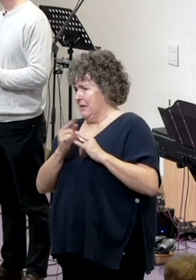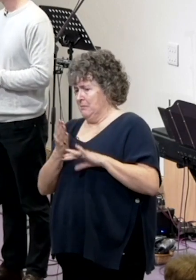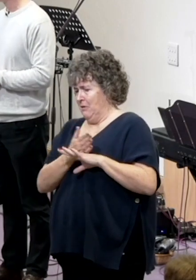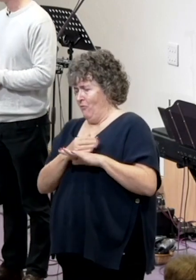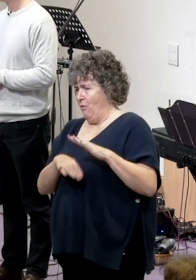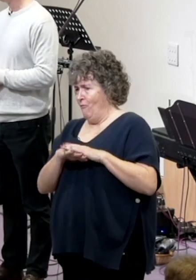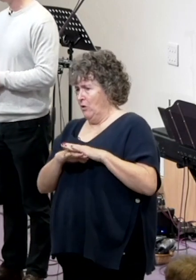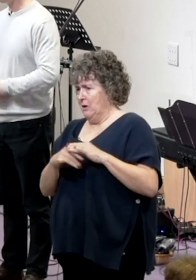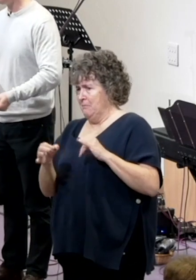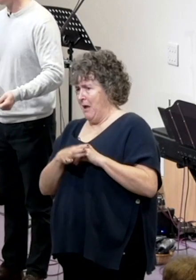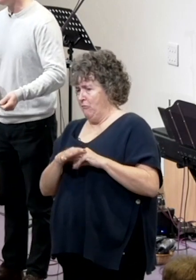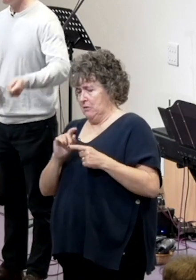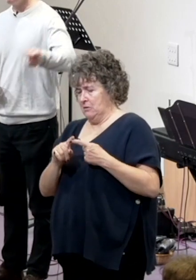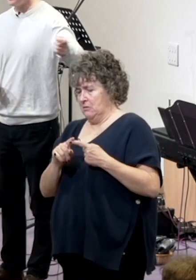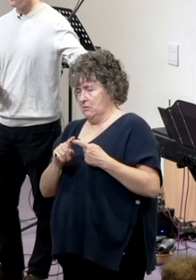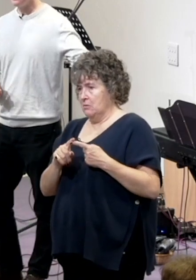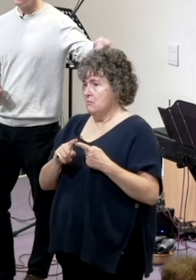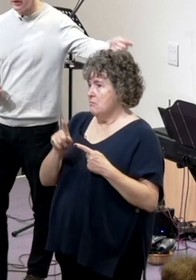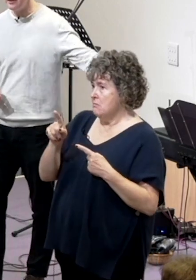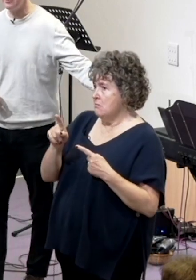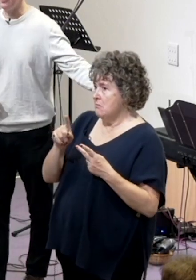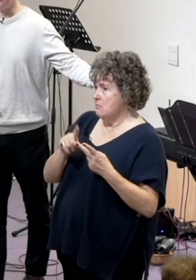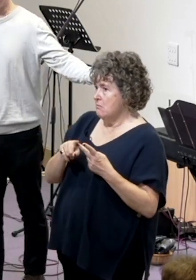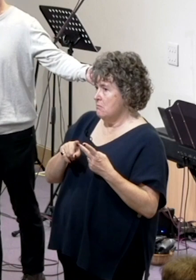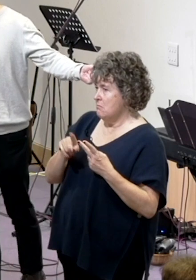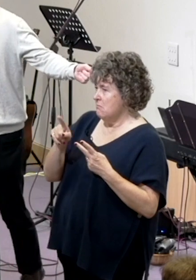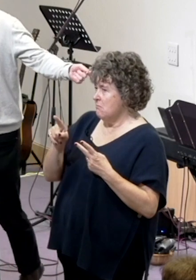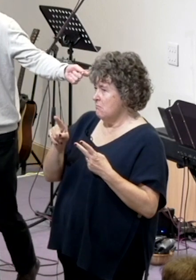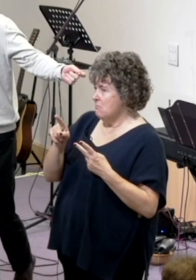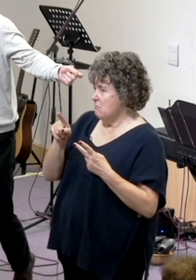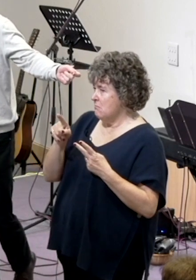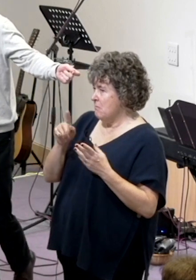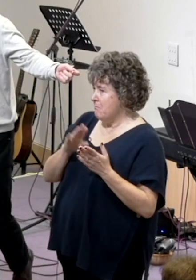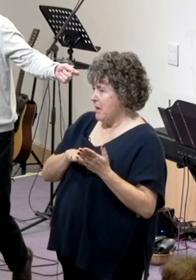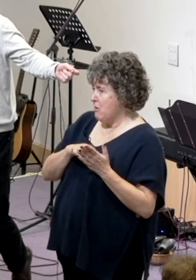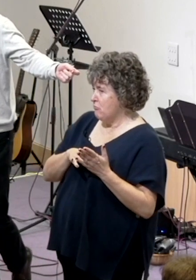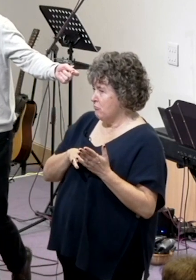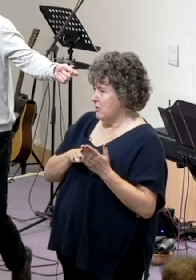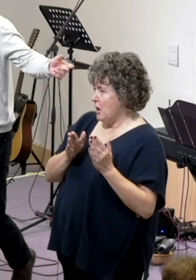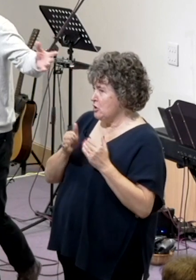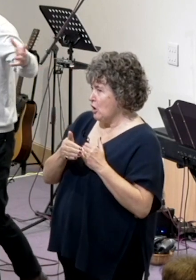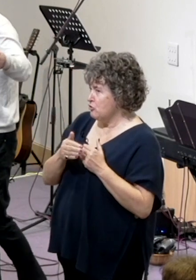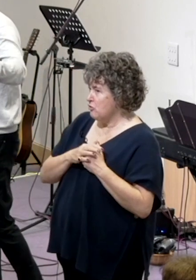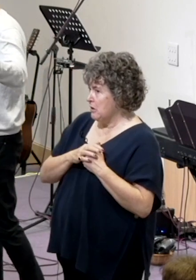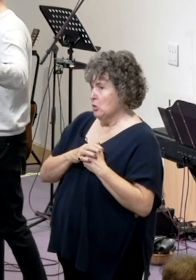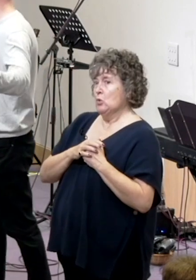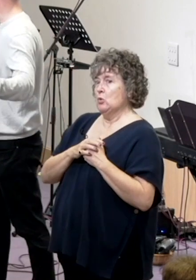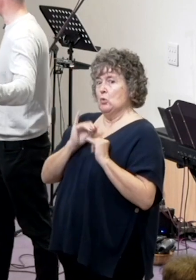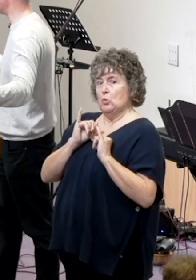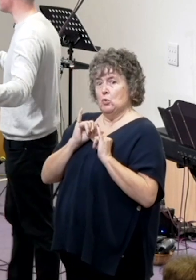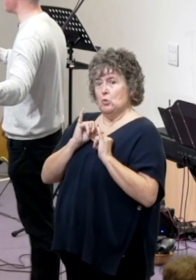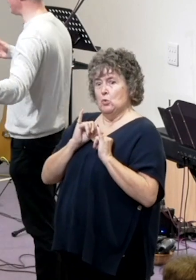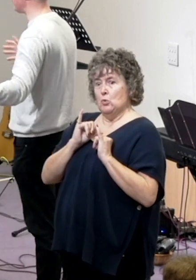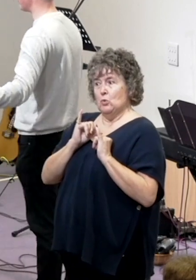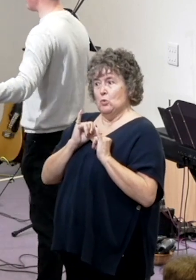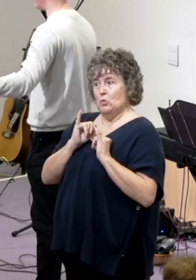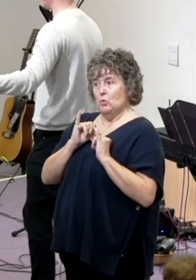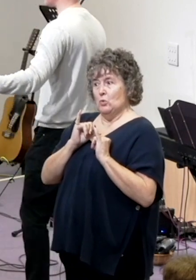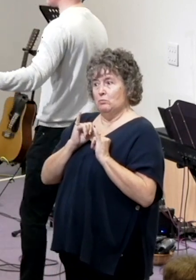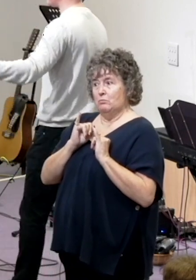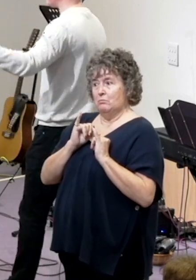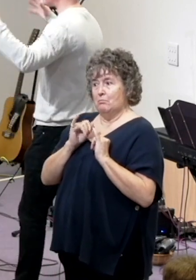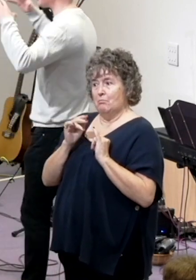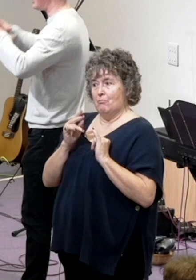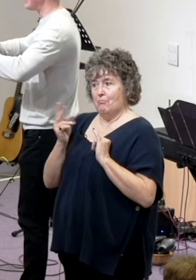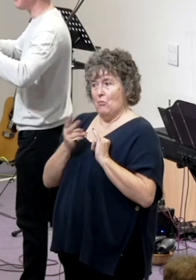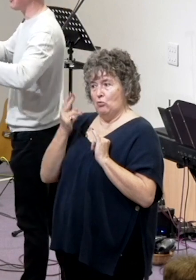reputation. Or Mary had cheated on Joseph. Any of those scenarios in people's minds